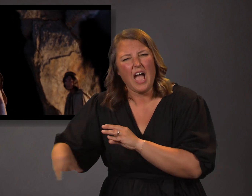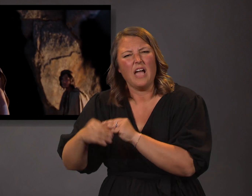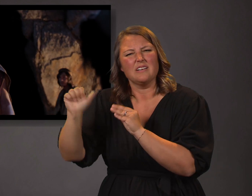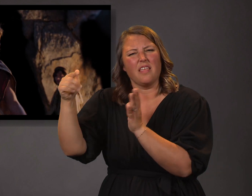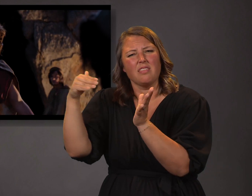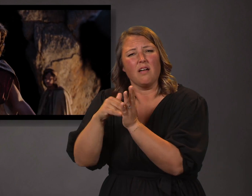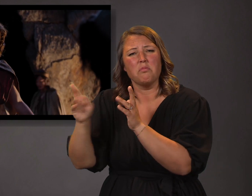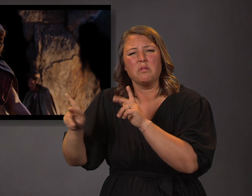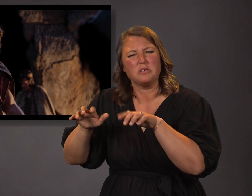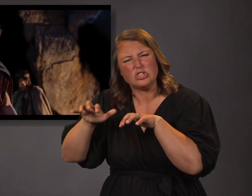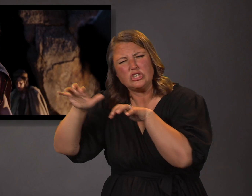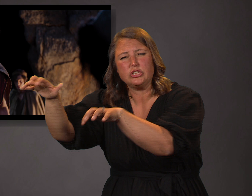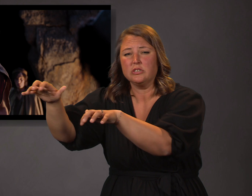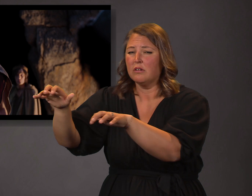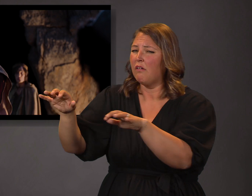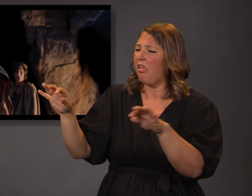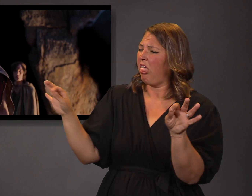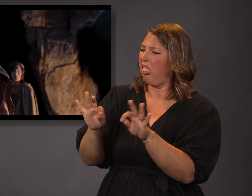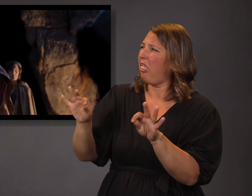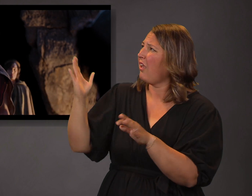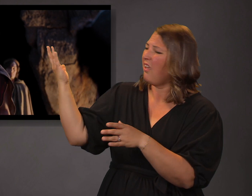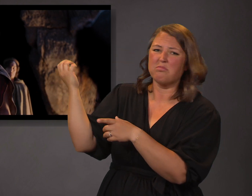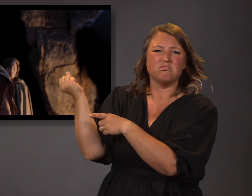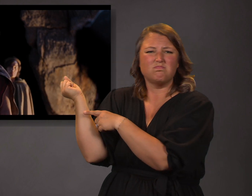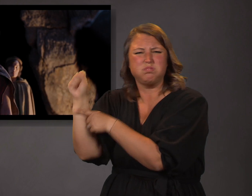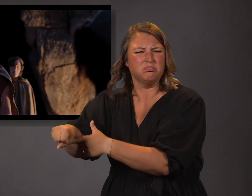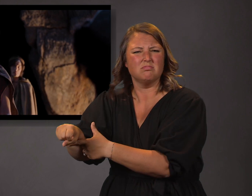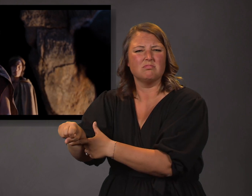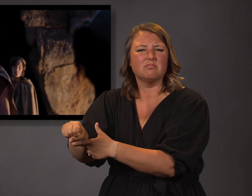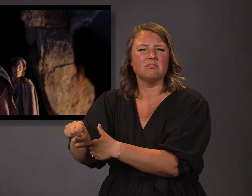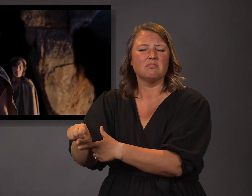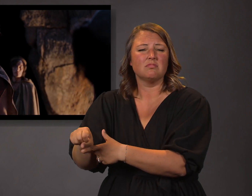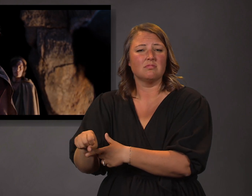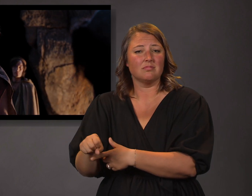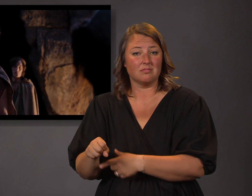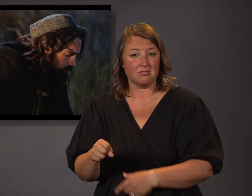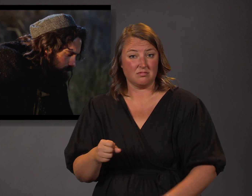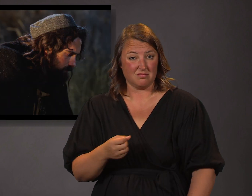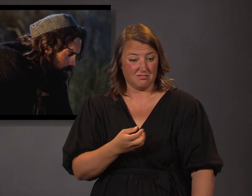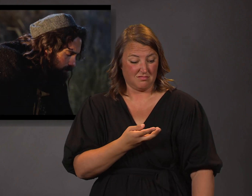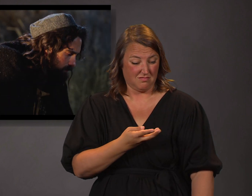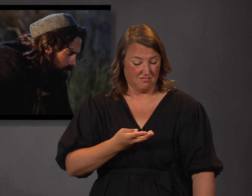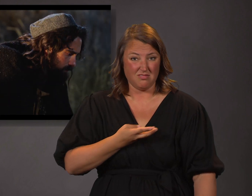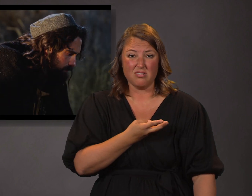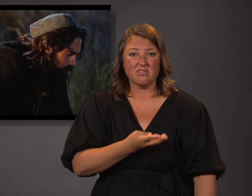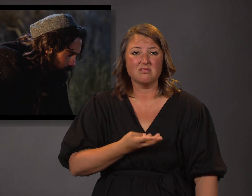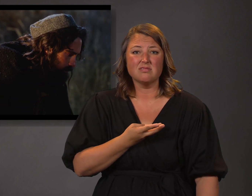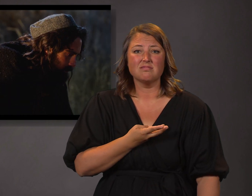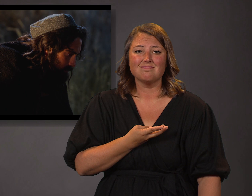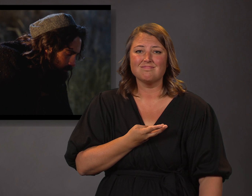Then why not mightier than Laban and his 50? Or even then his tens of thousands?